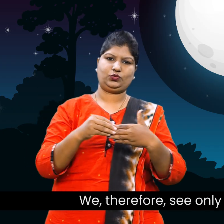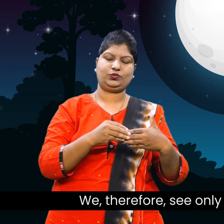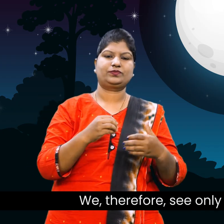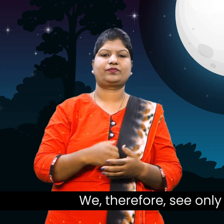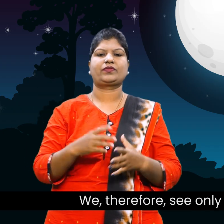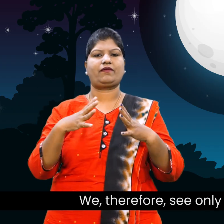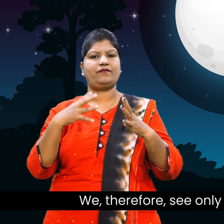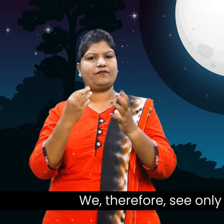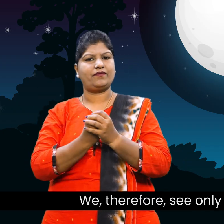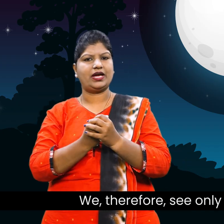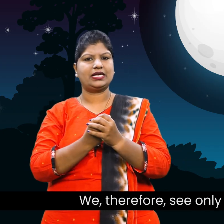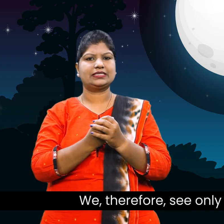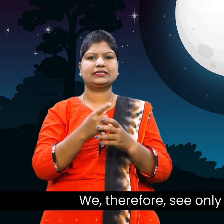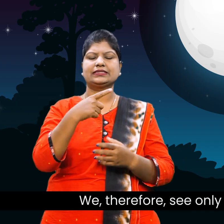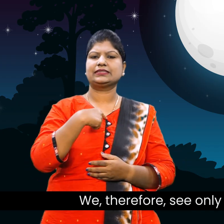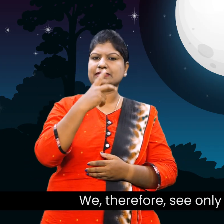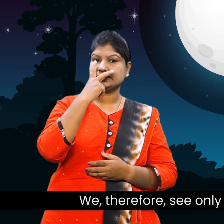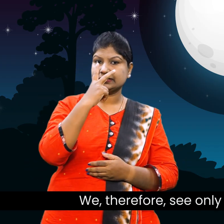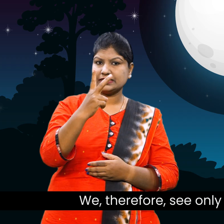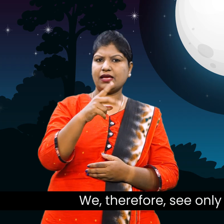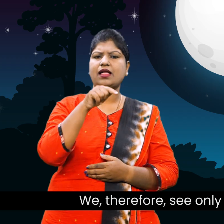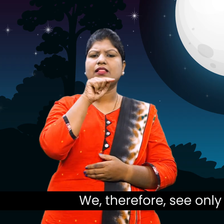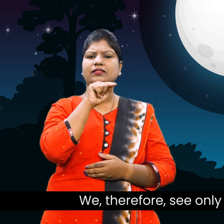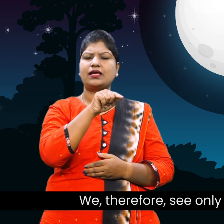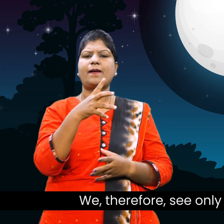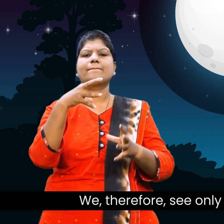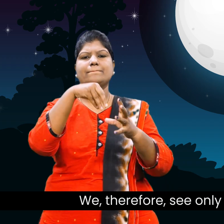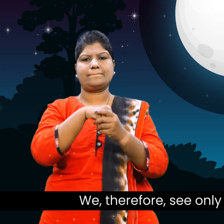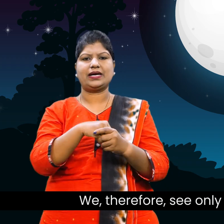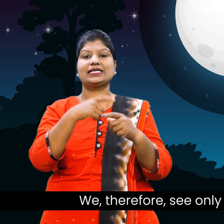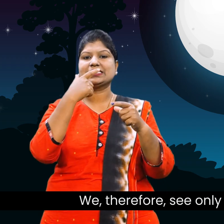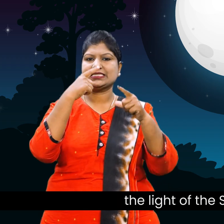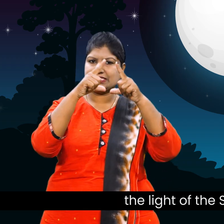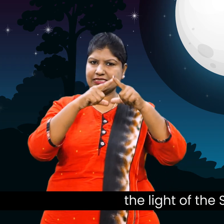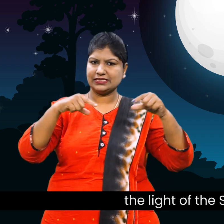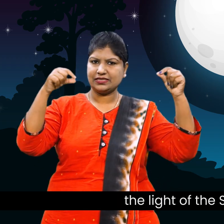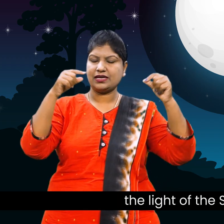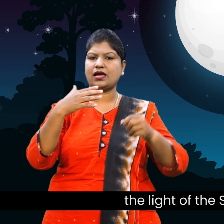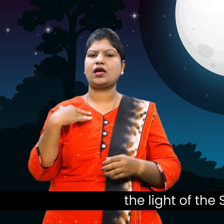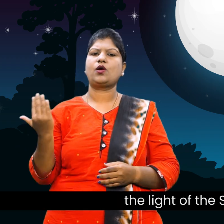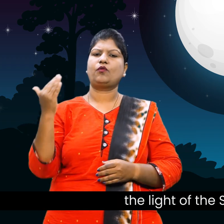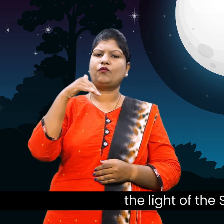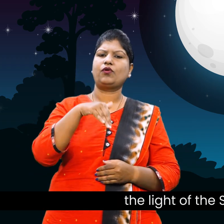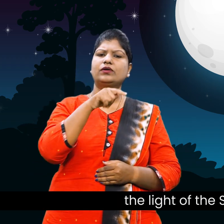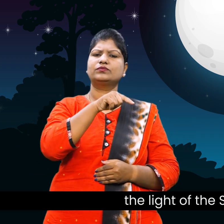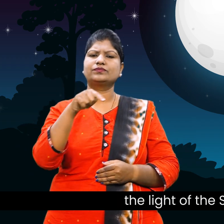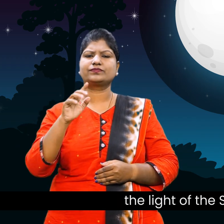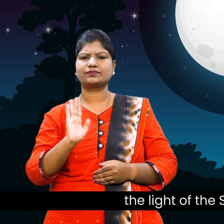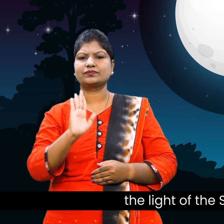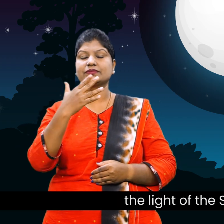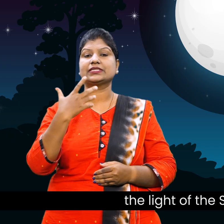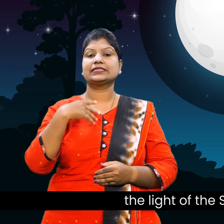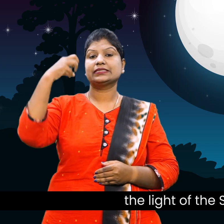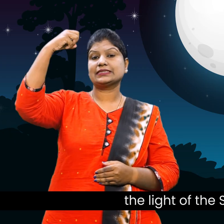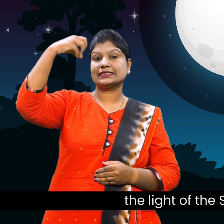We therefore see only that part of moon from which the light of the sun is